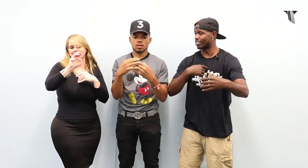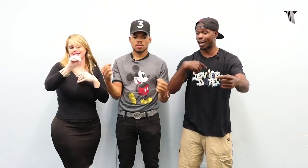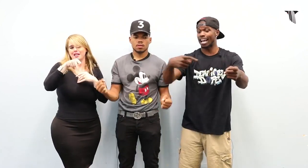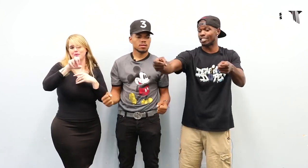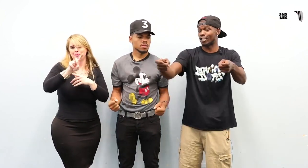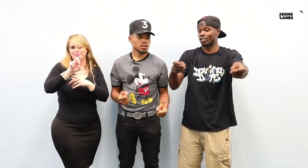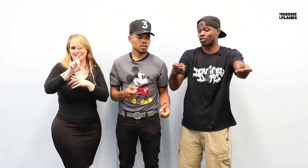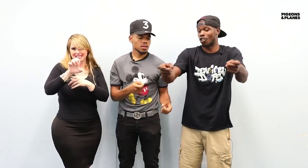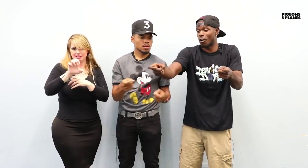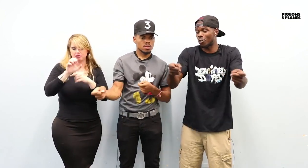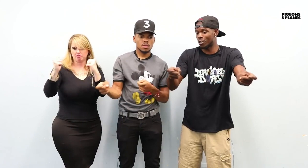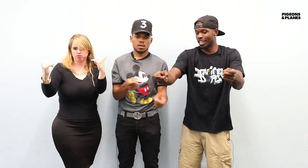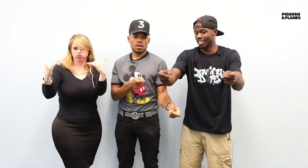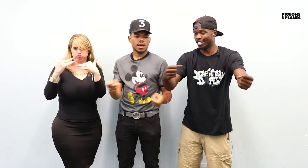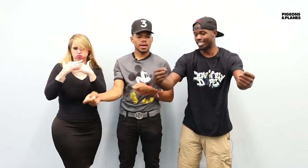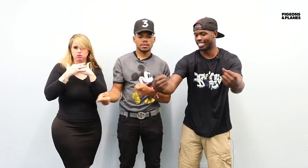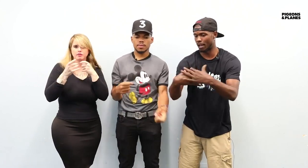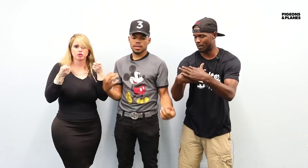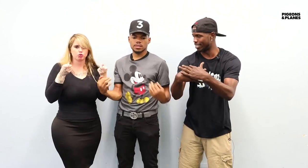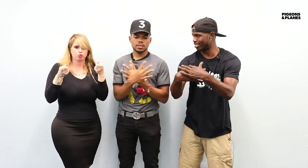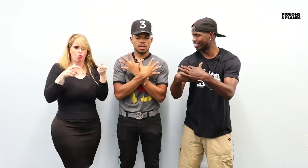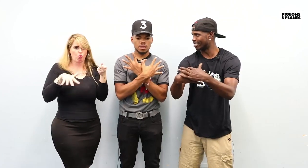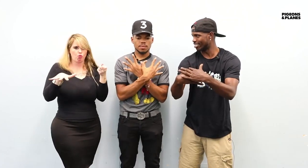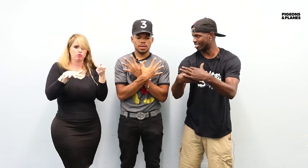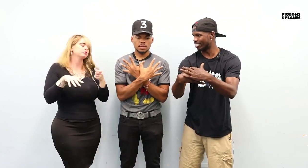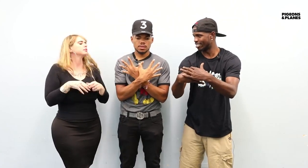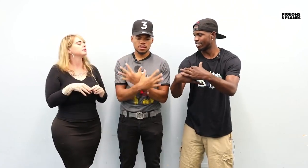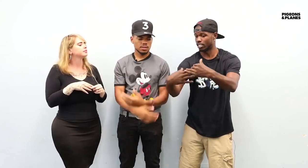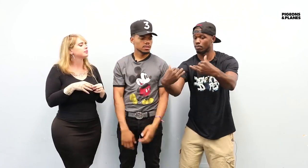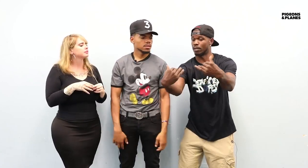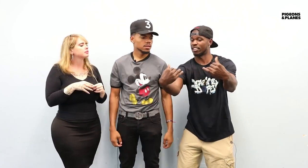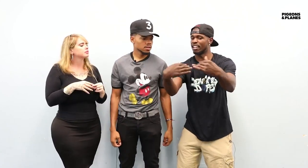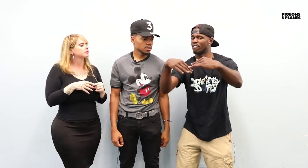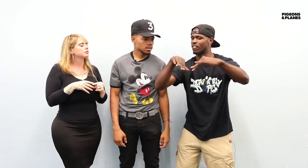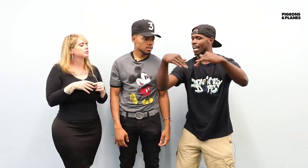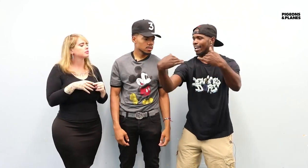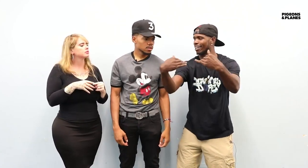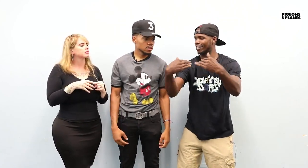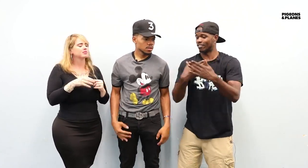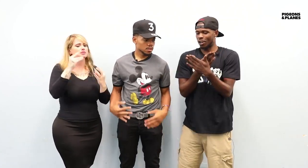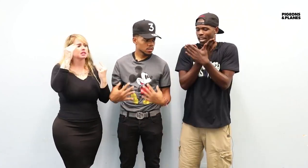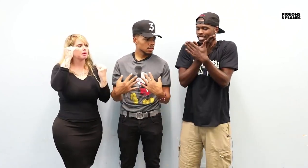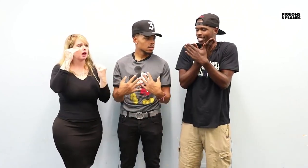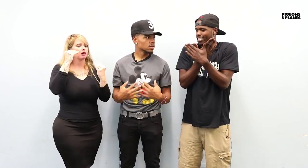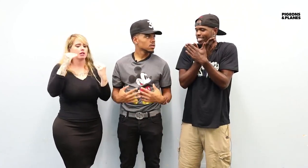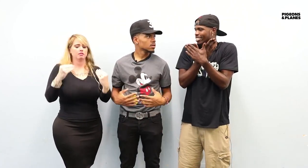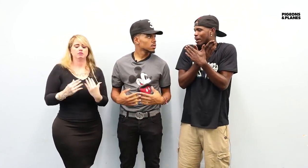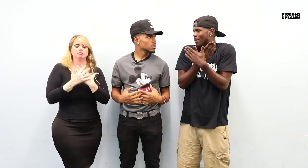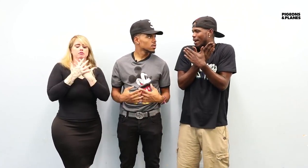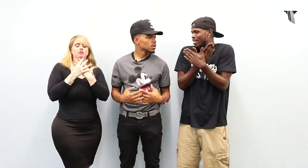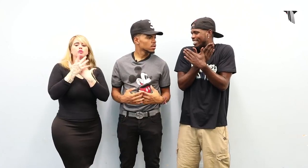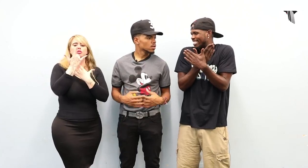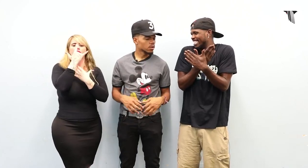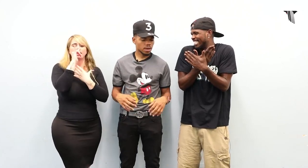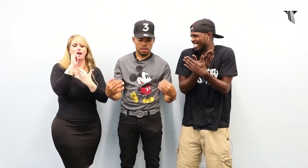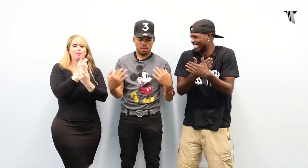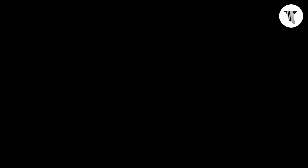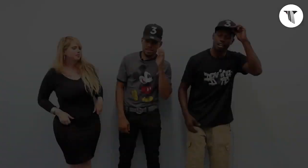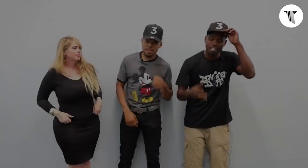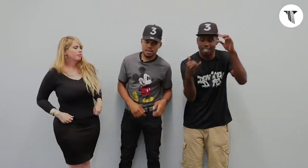I had to control. I had to master stampedes. But think flat, because if you go like this, this is like Batman.